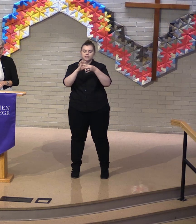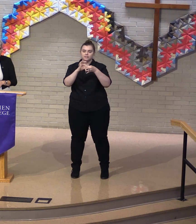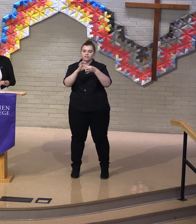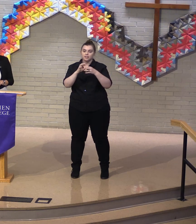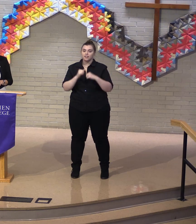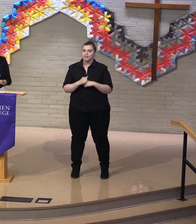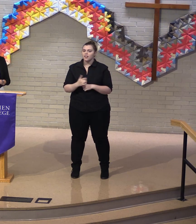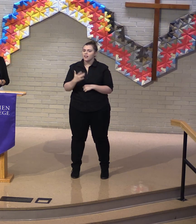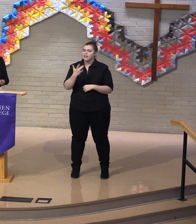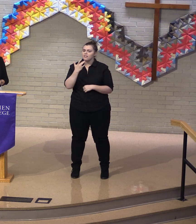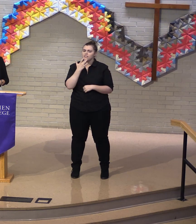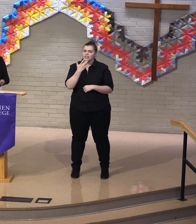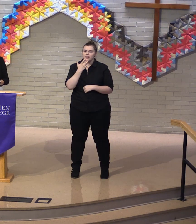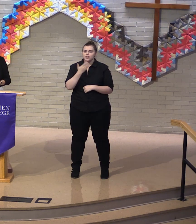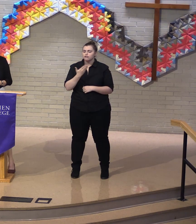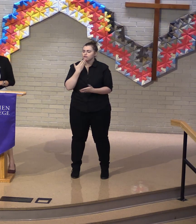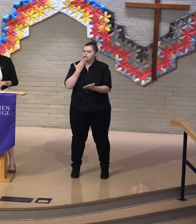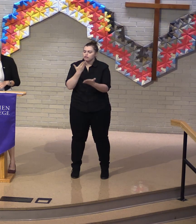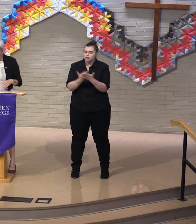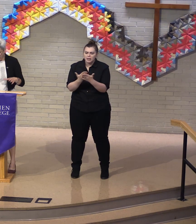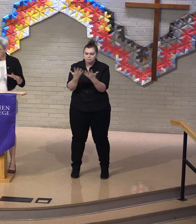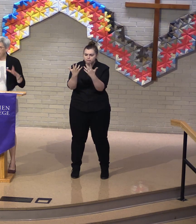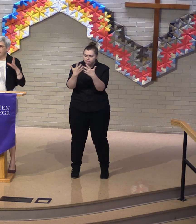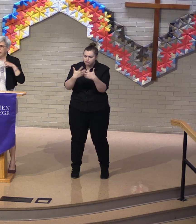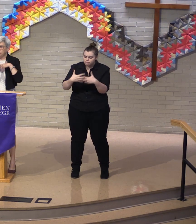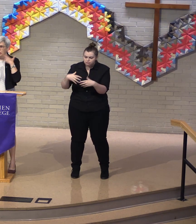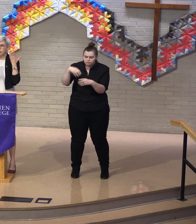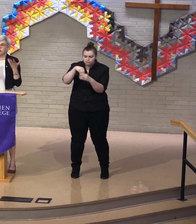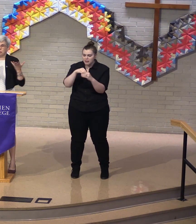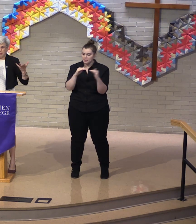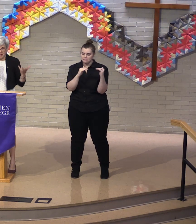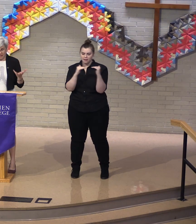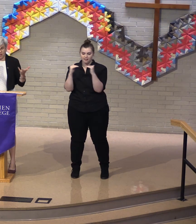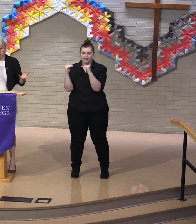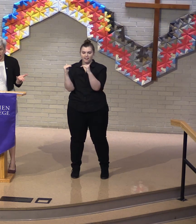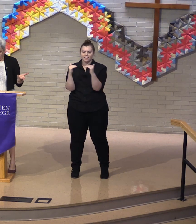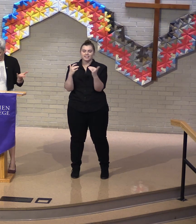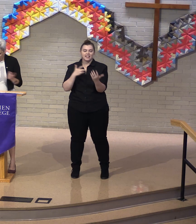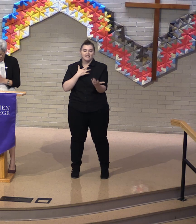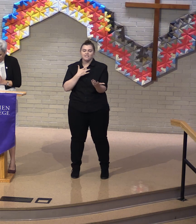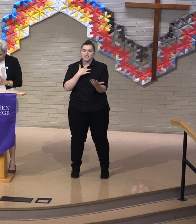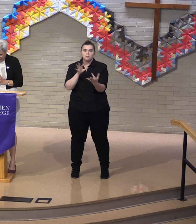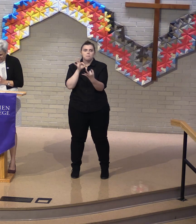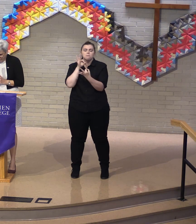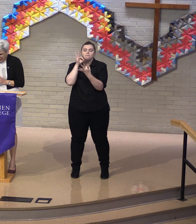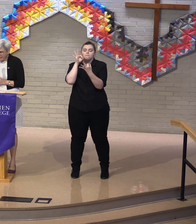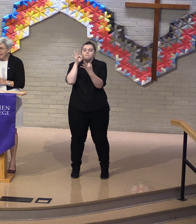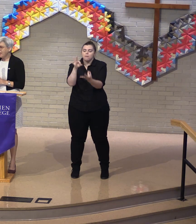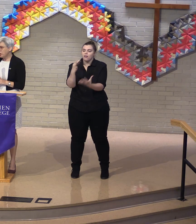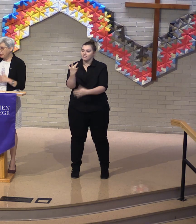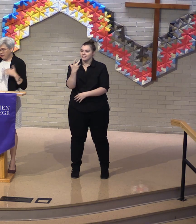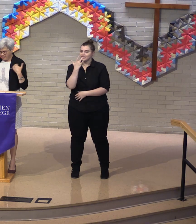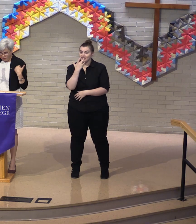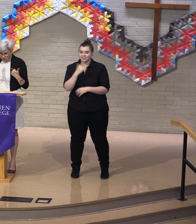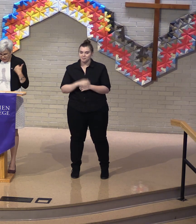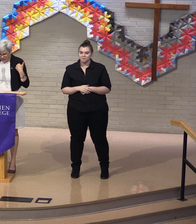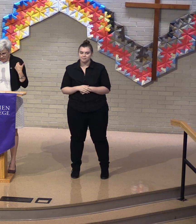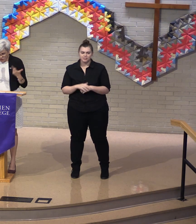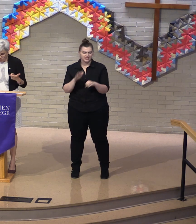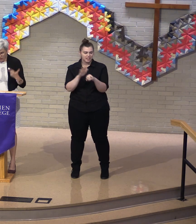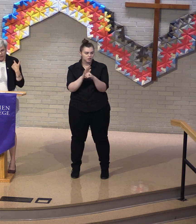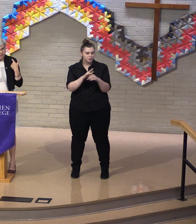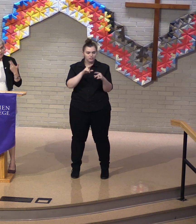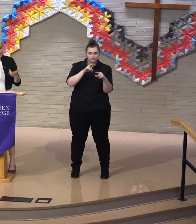so well blended and balanced that they bloom in your mouth. Ketchup is